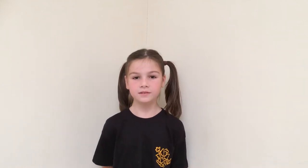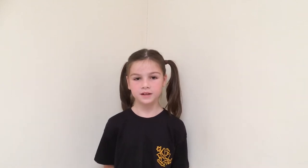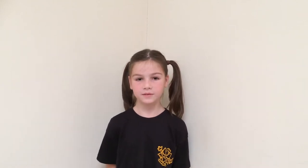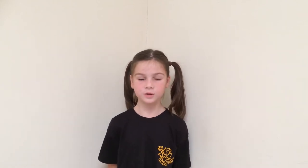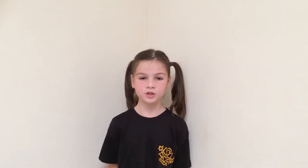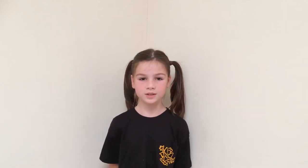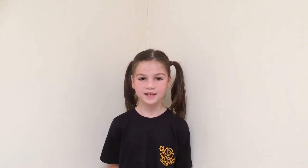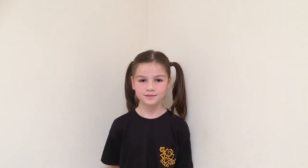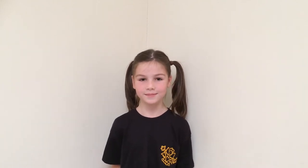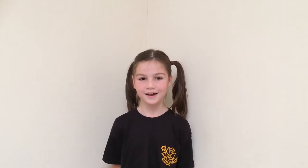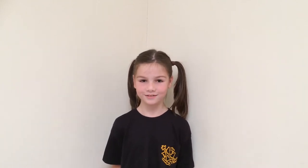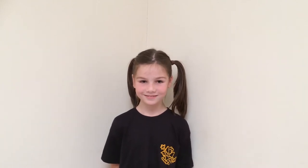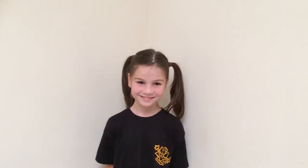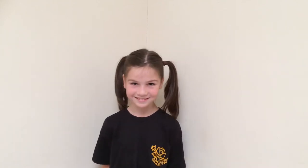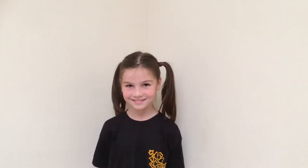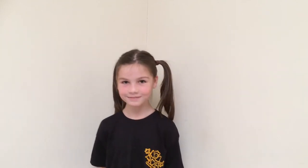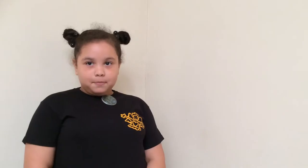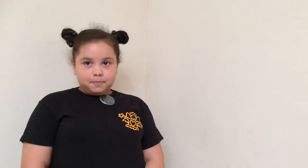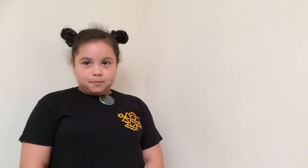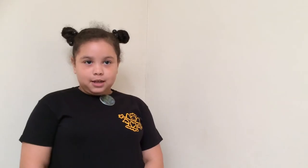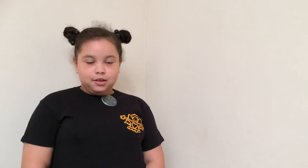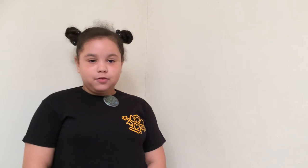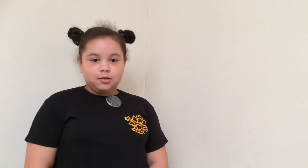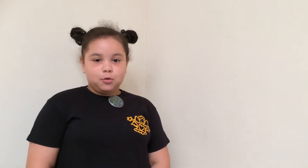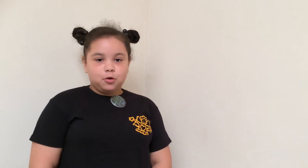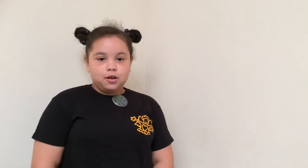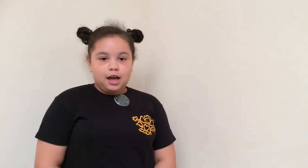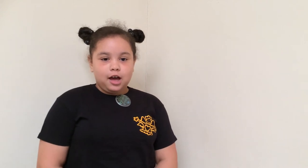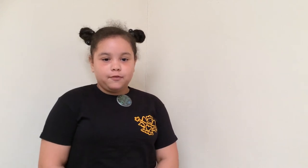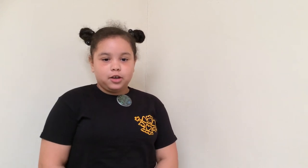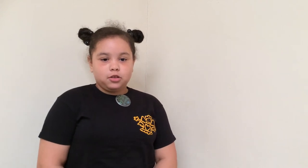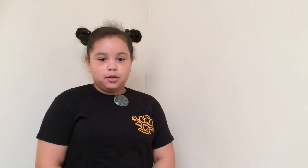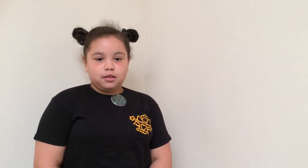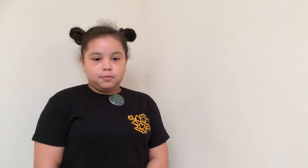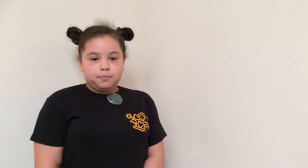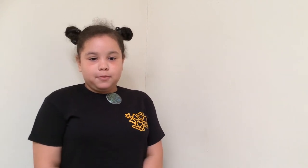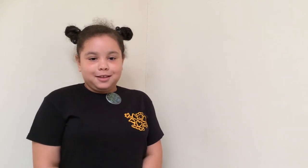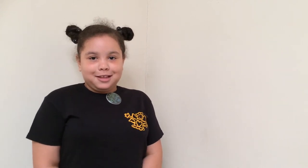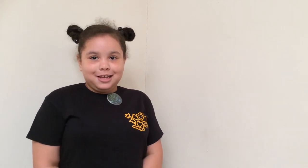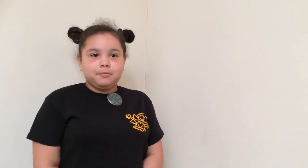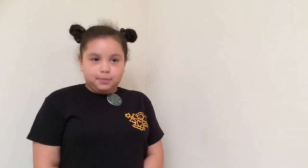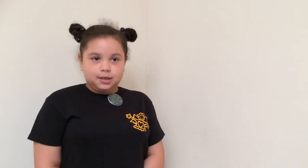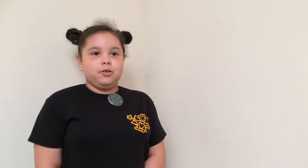Even if it was just to make them smile. Please read more how they are doing in the Lidia.